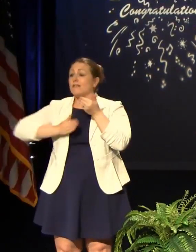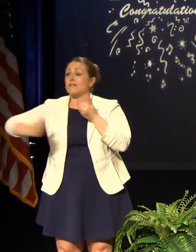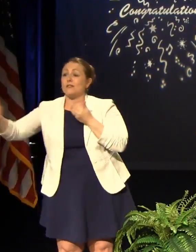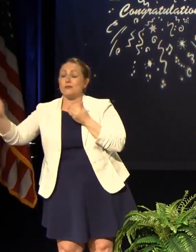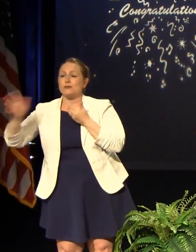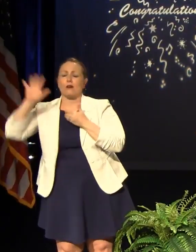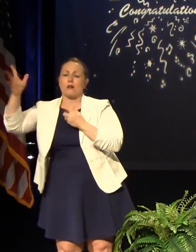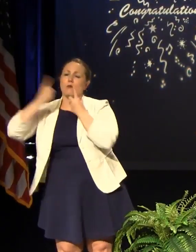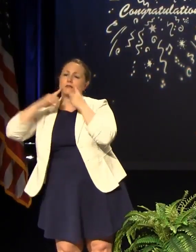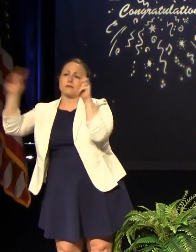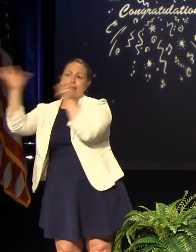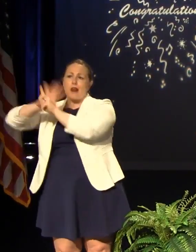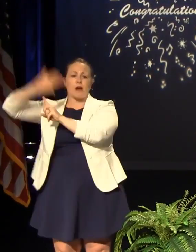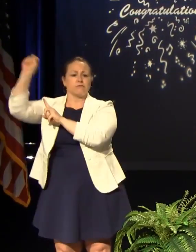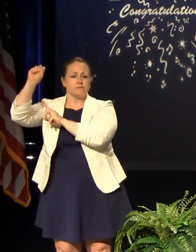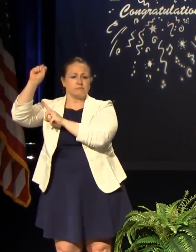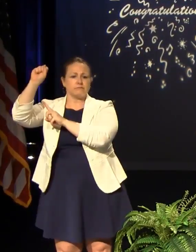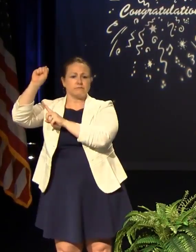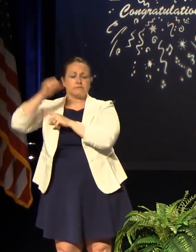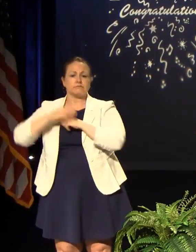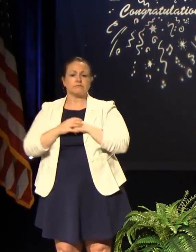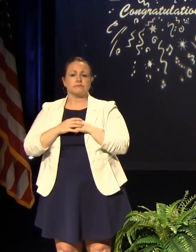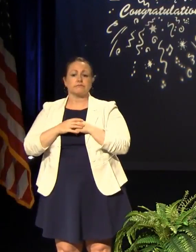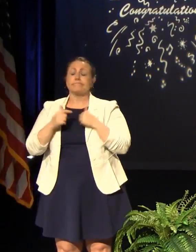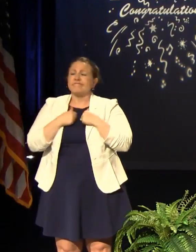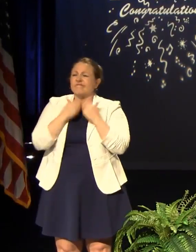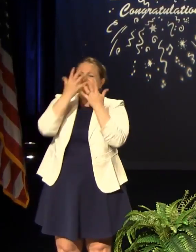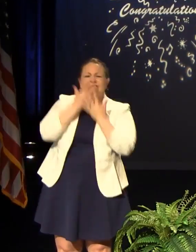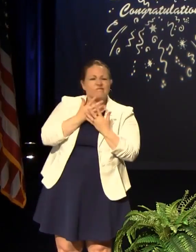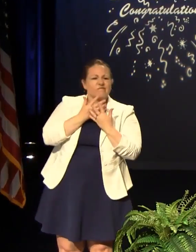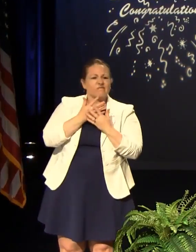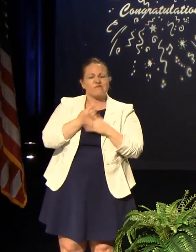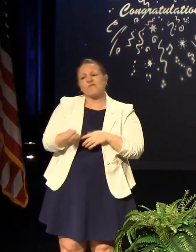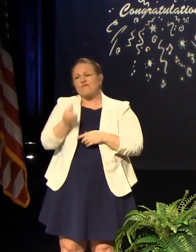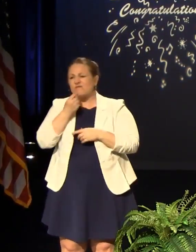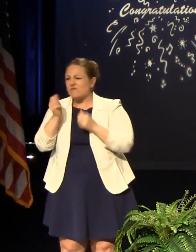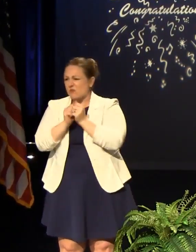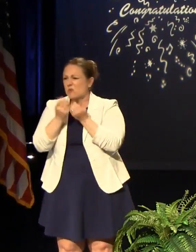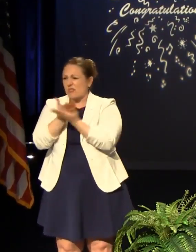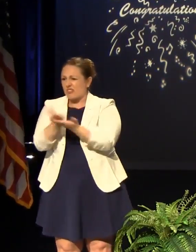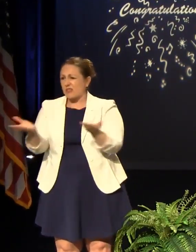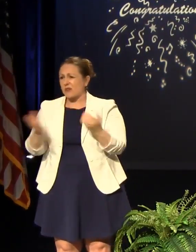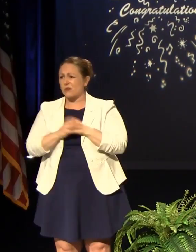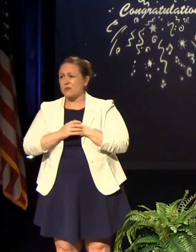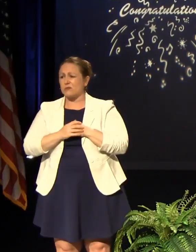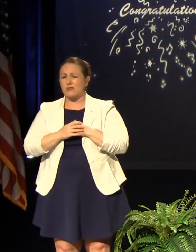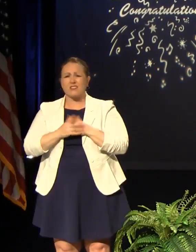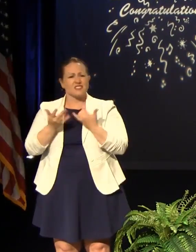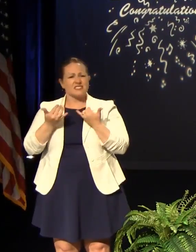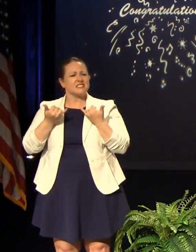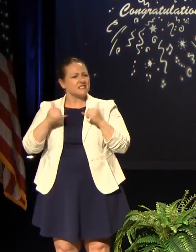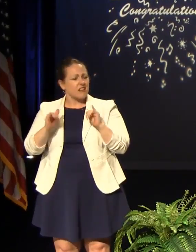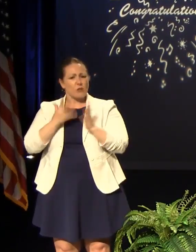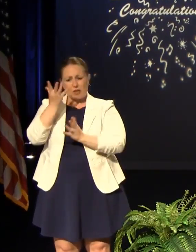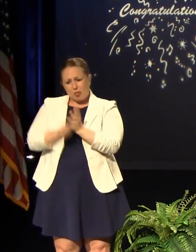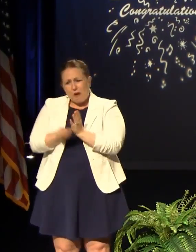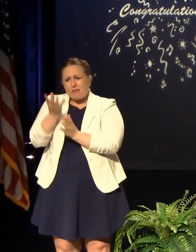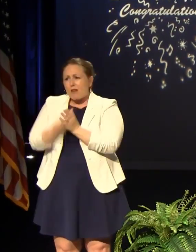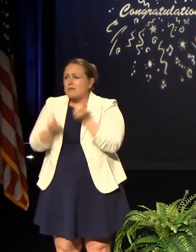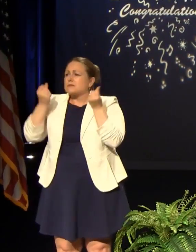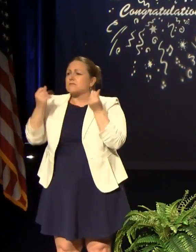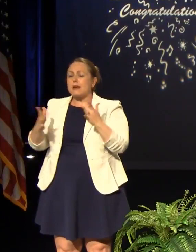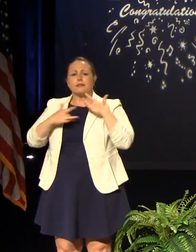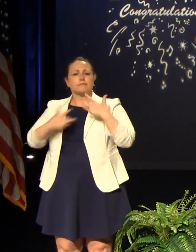future. I am sad and disappointed with you for losing all of the typical senior